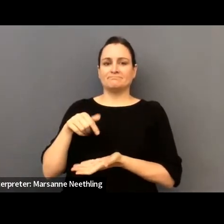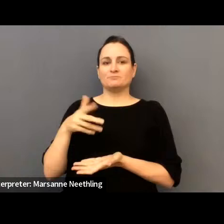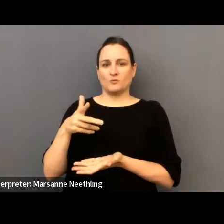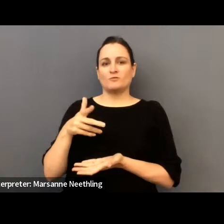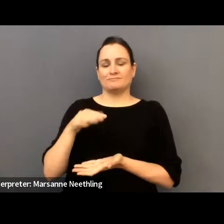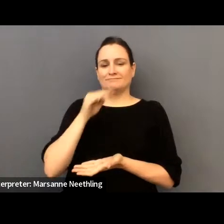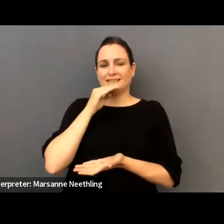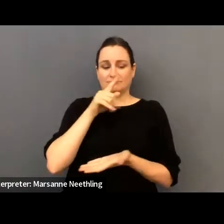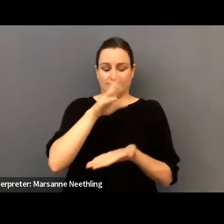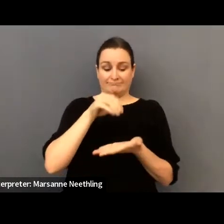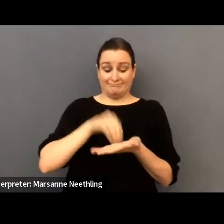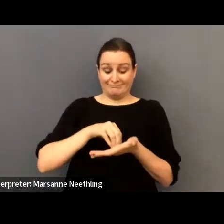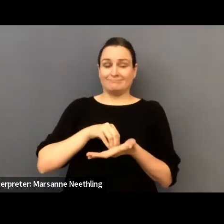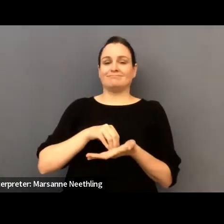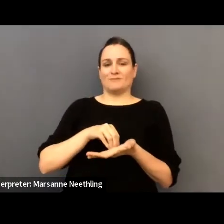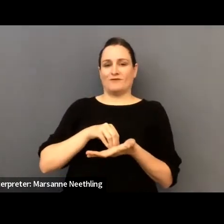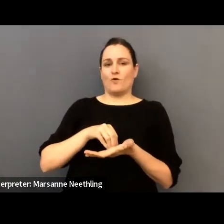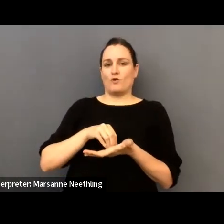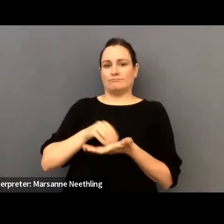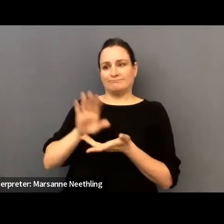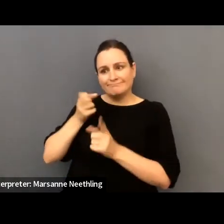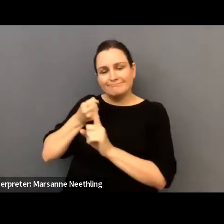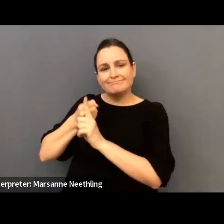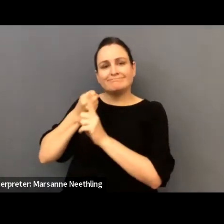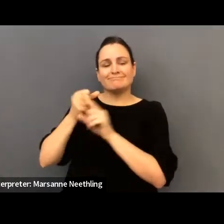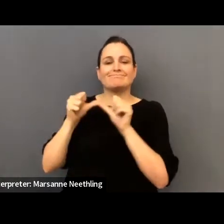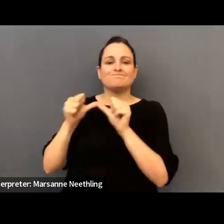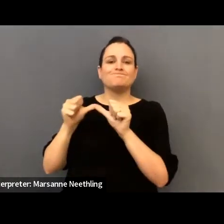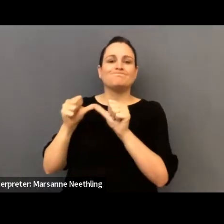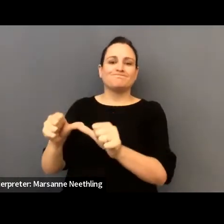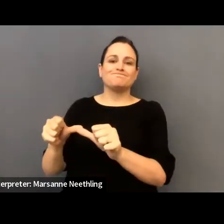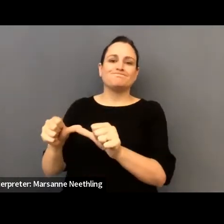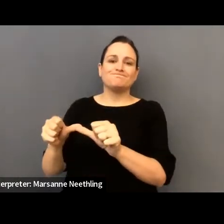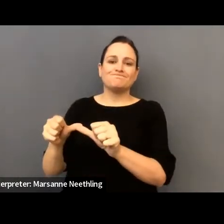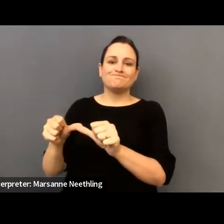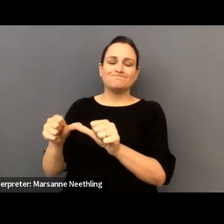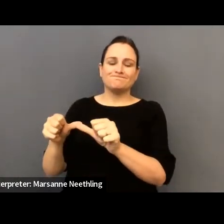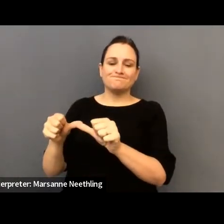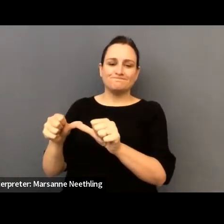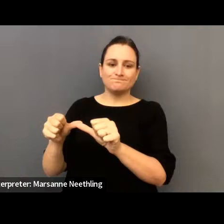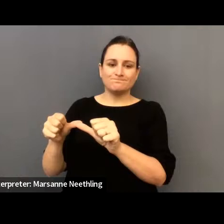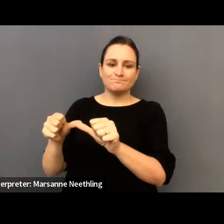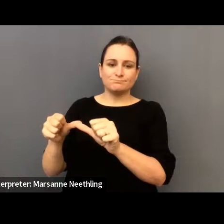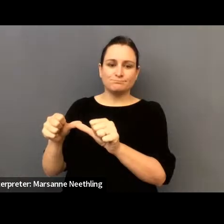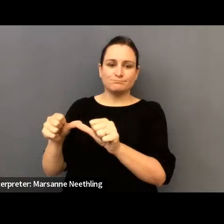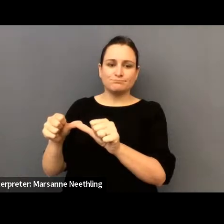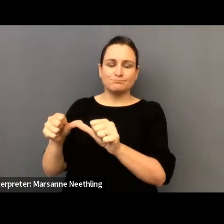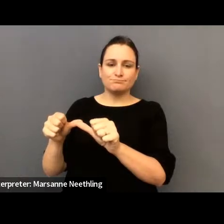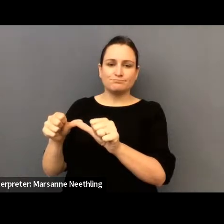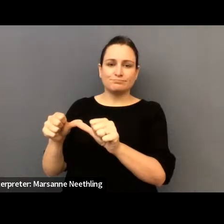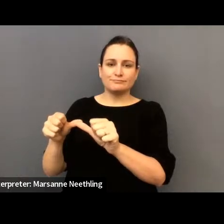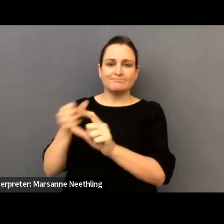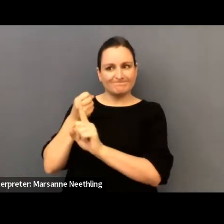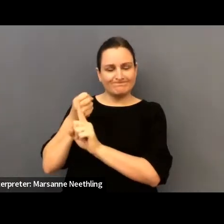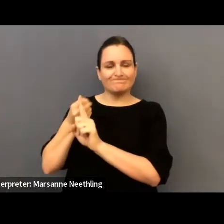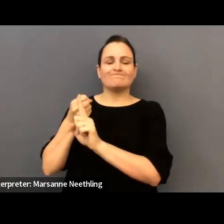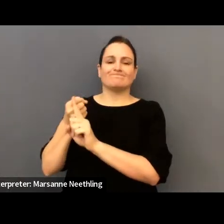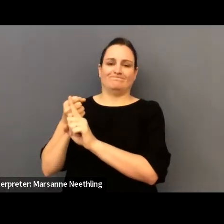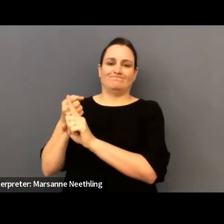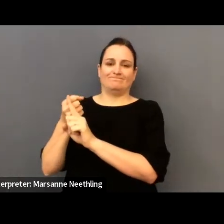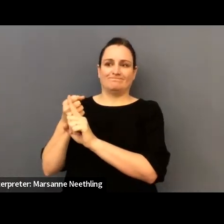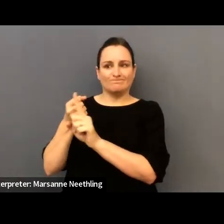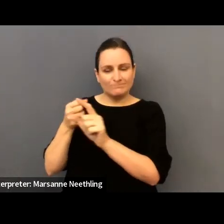Hetsa's advocacy work with regard to the issues facing the deaf community in